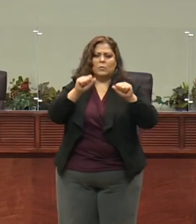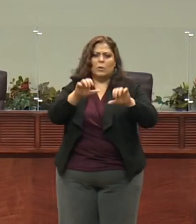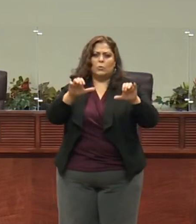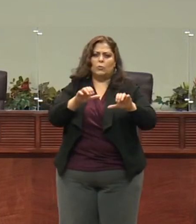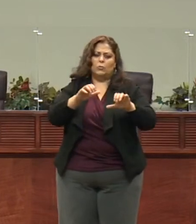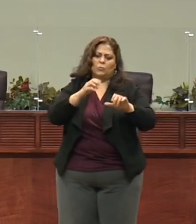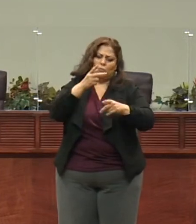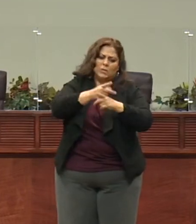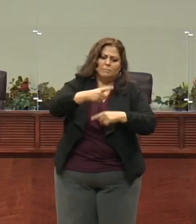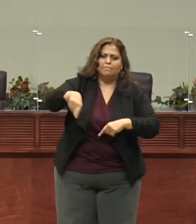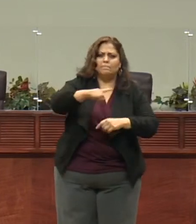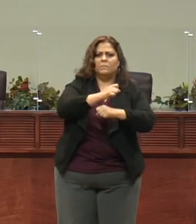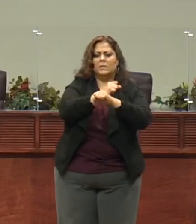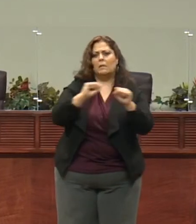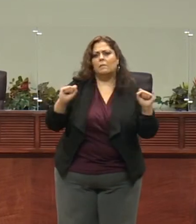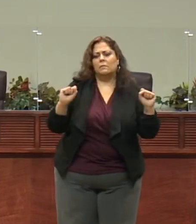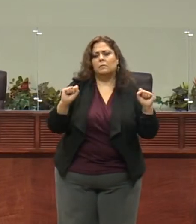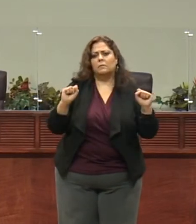be